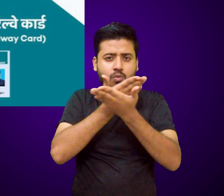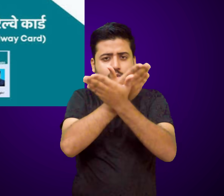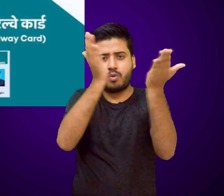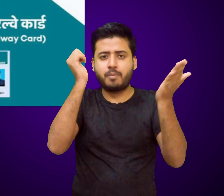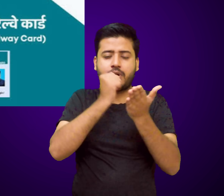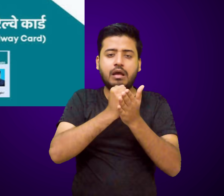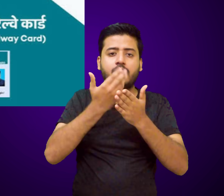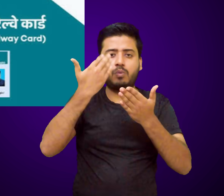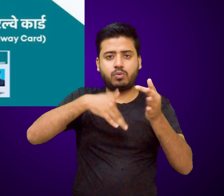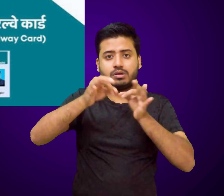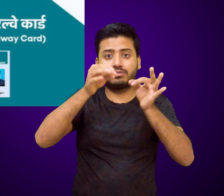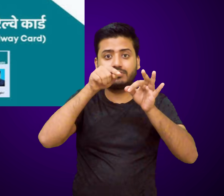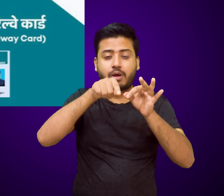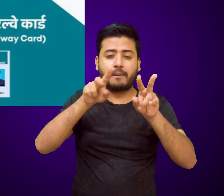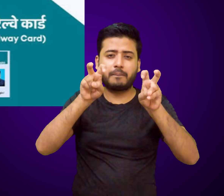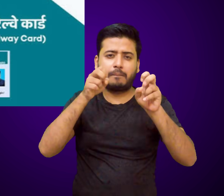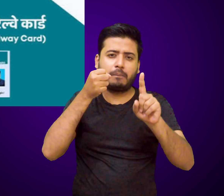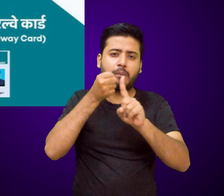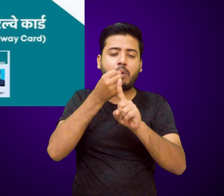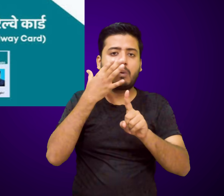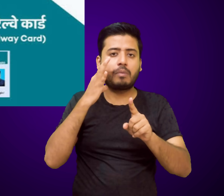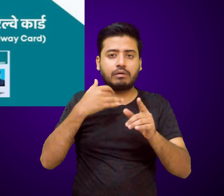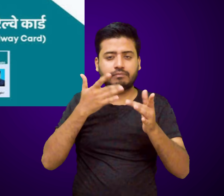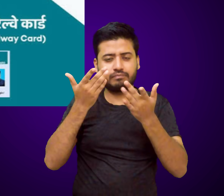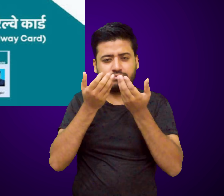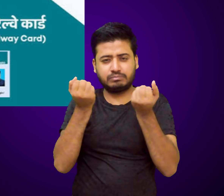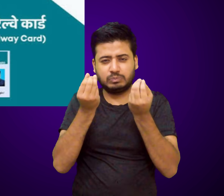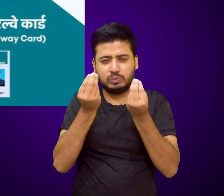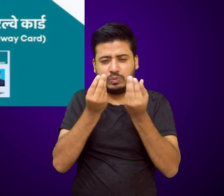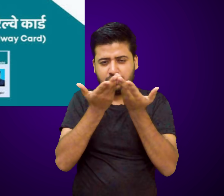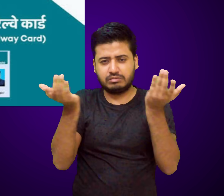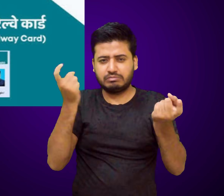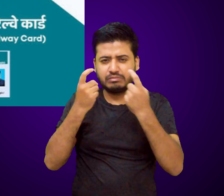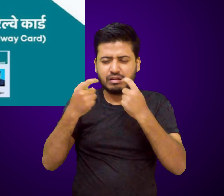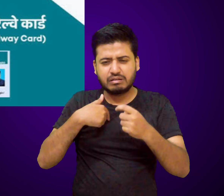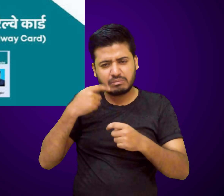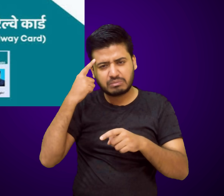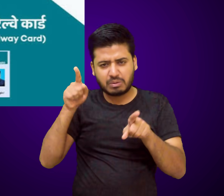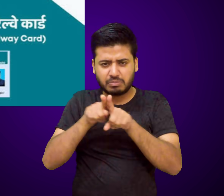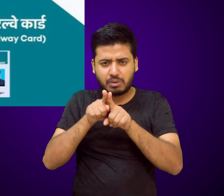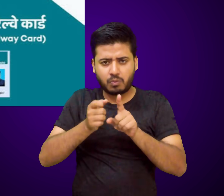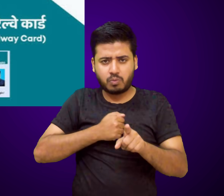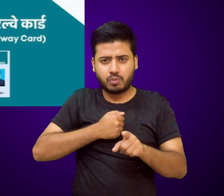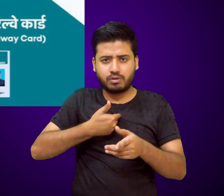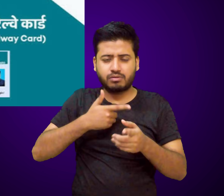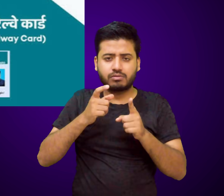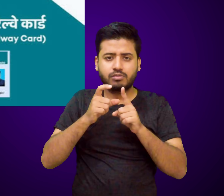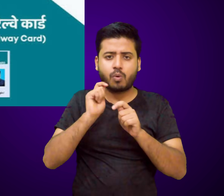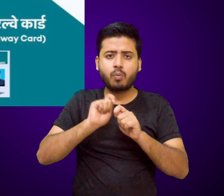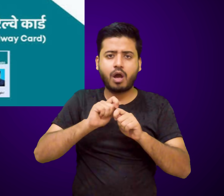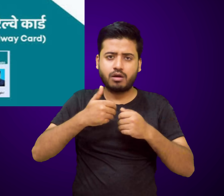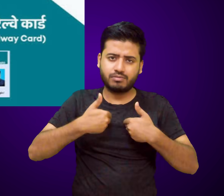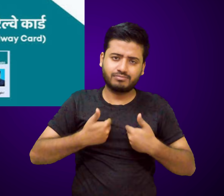information entered in the online application and the supporting documents, such as the concession certificate, can lead to